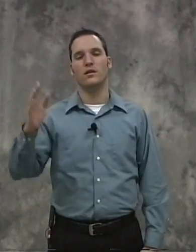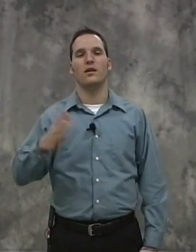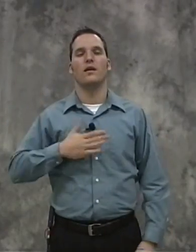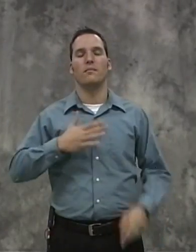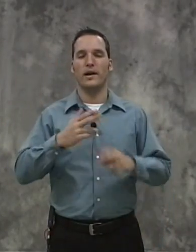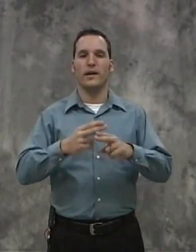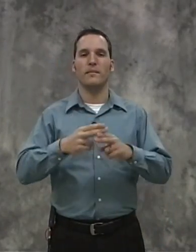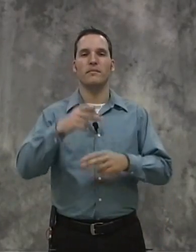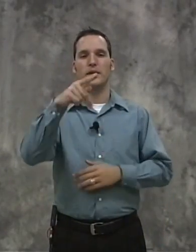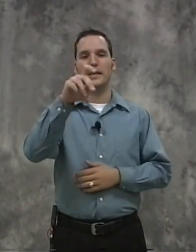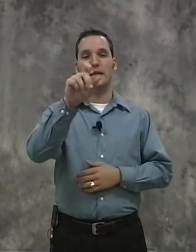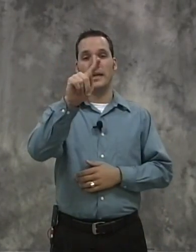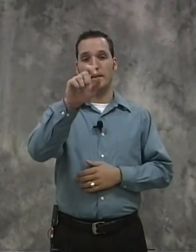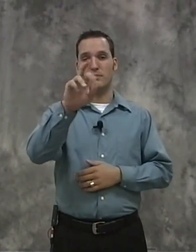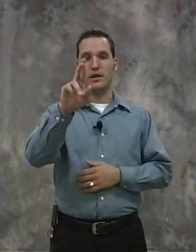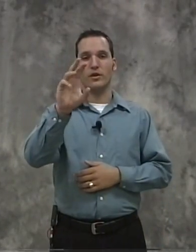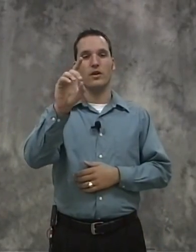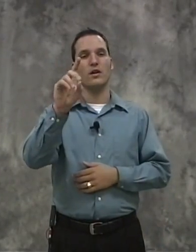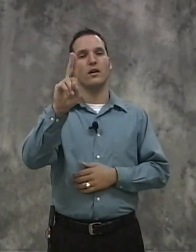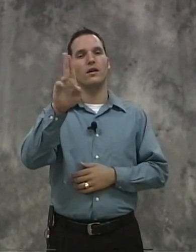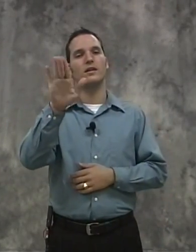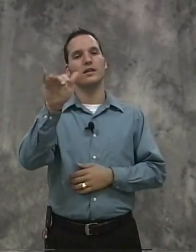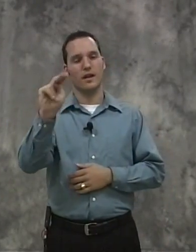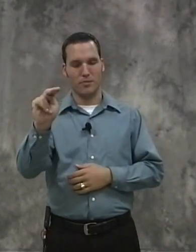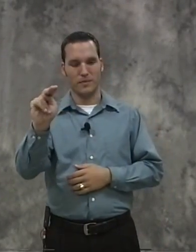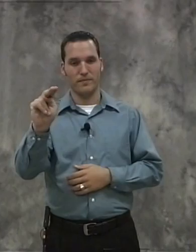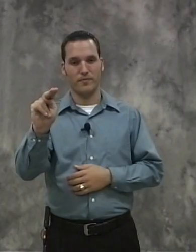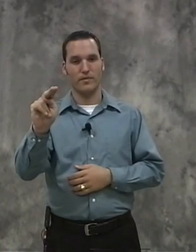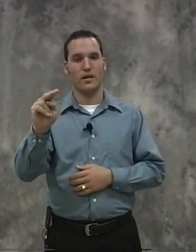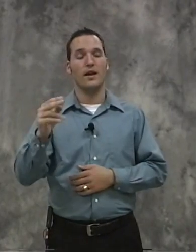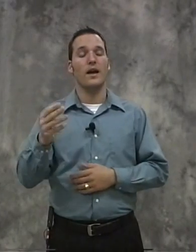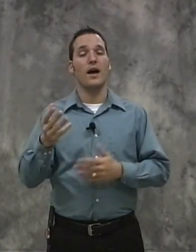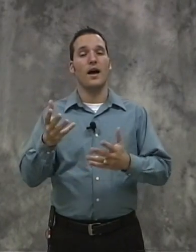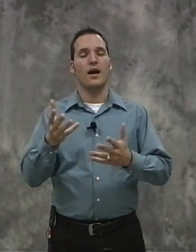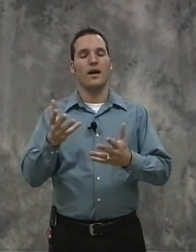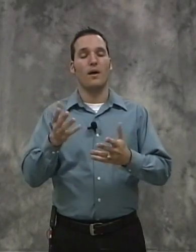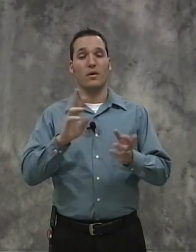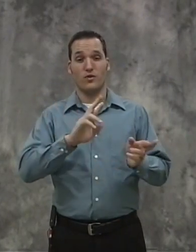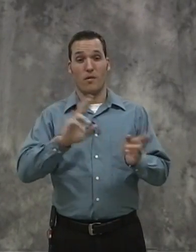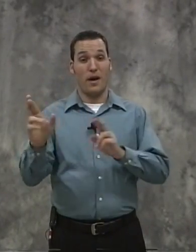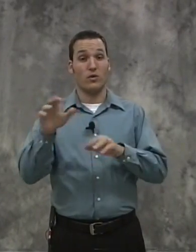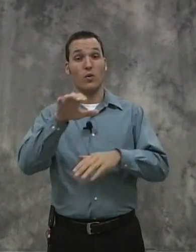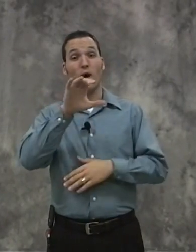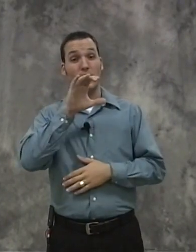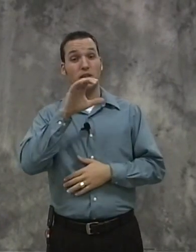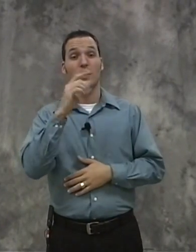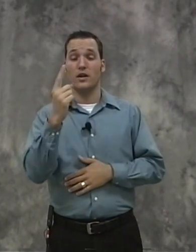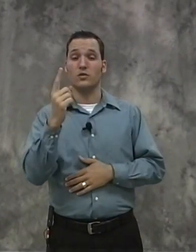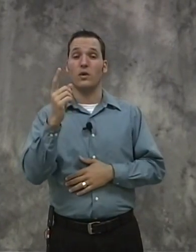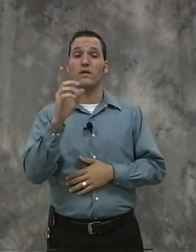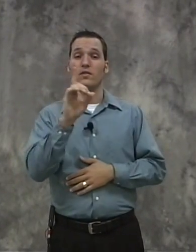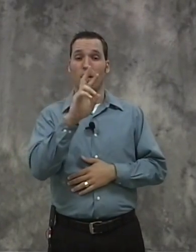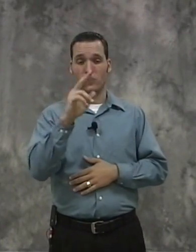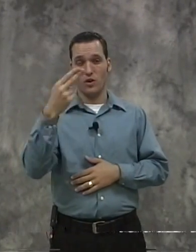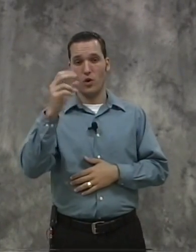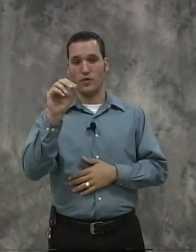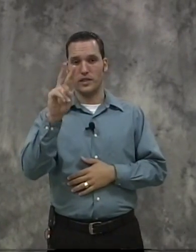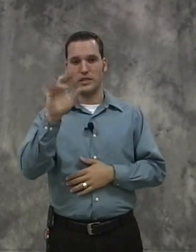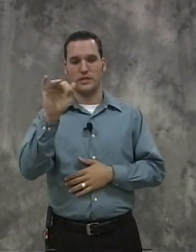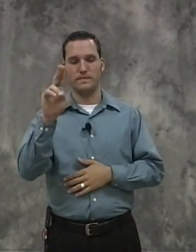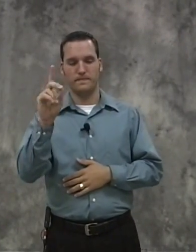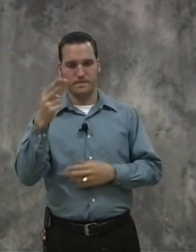Hi, my name is Peter Dublin, and what you're about to watch is one of